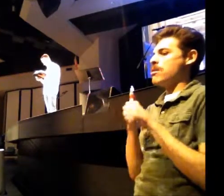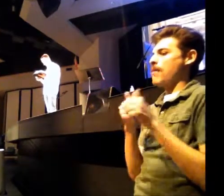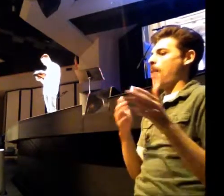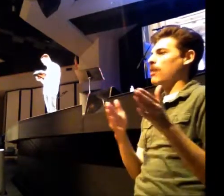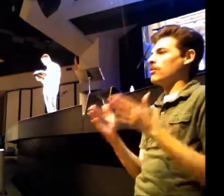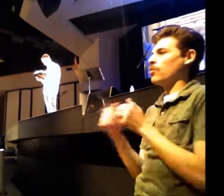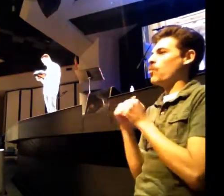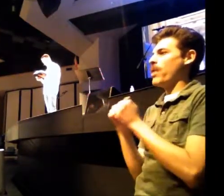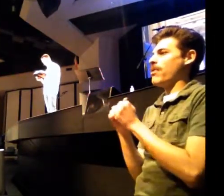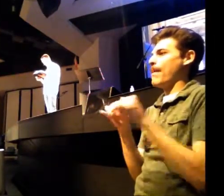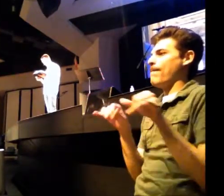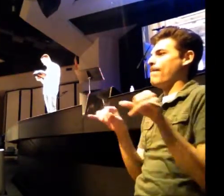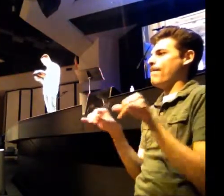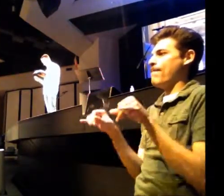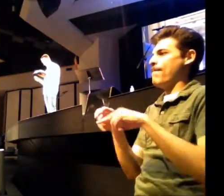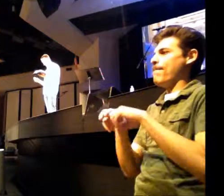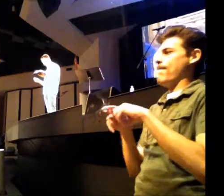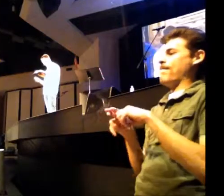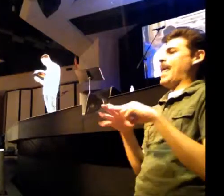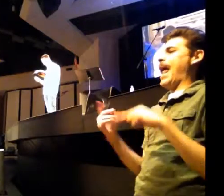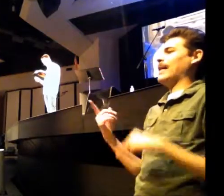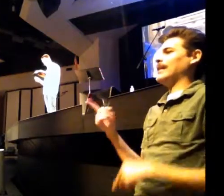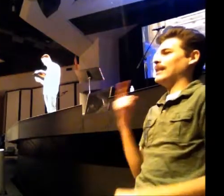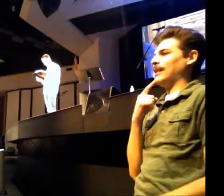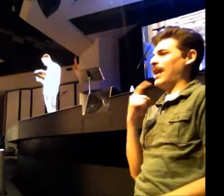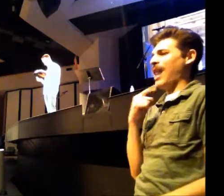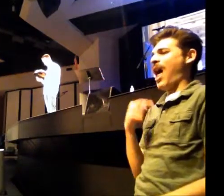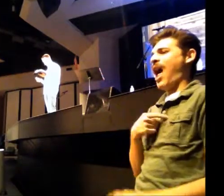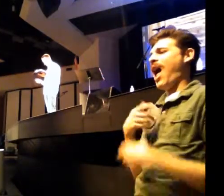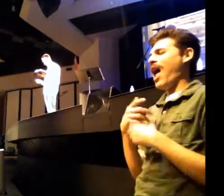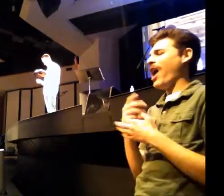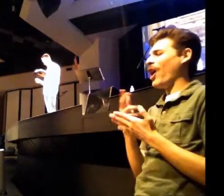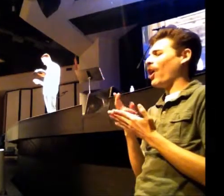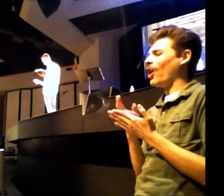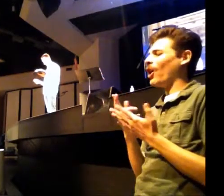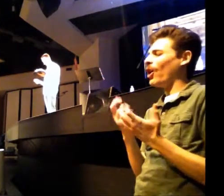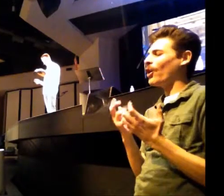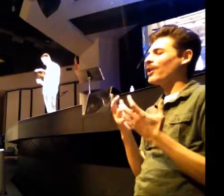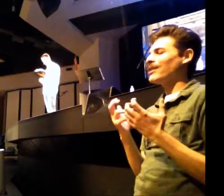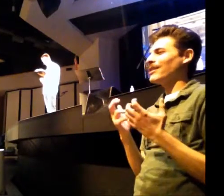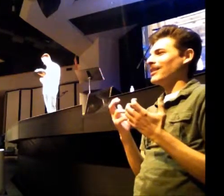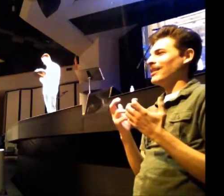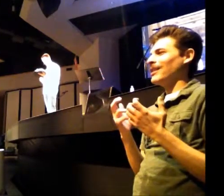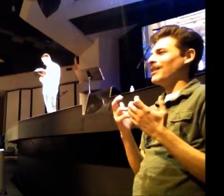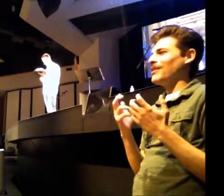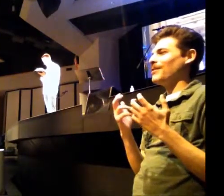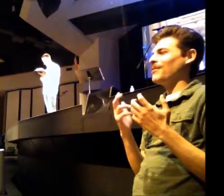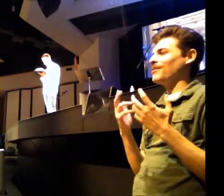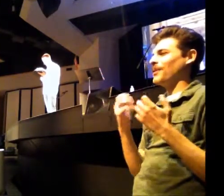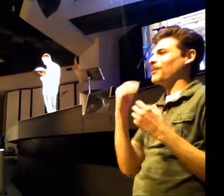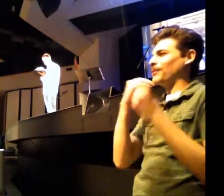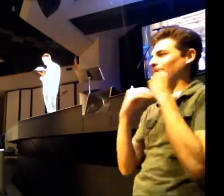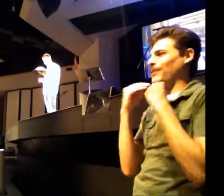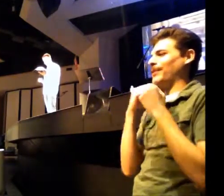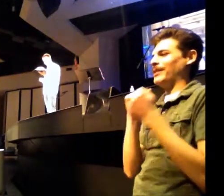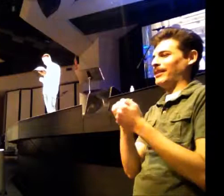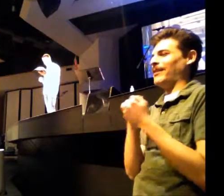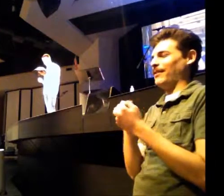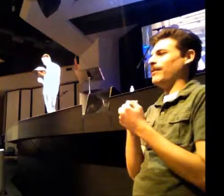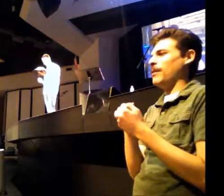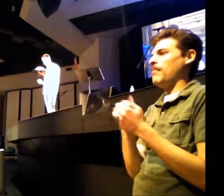him. And he said to them, I have earnestly desired to eat this Passover with you before I suffer. For I will not eat it until